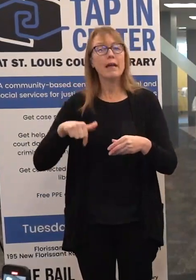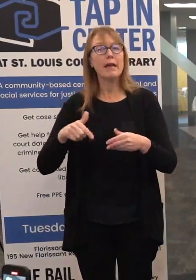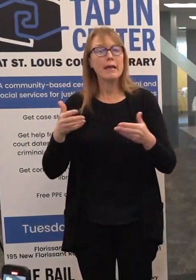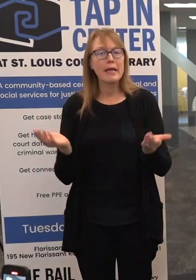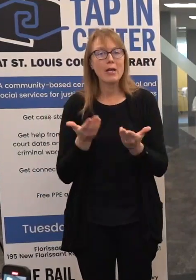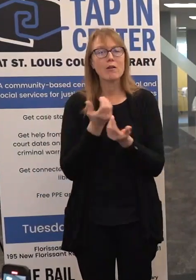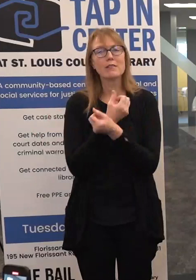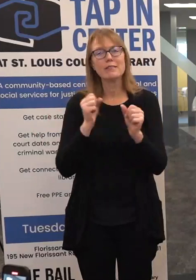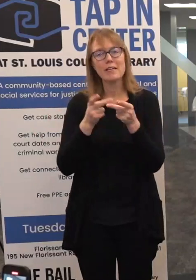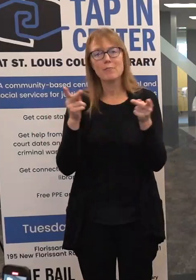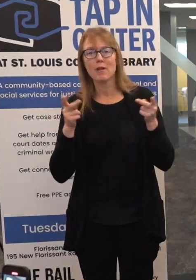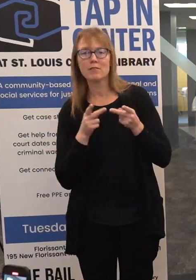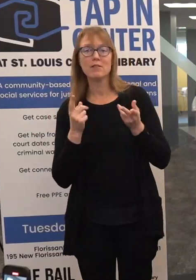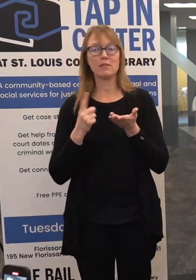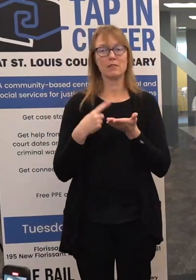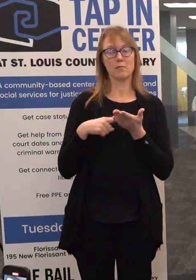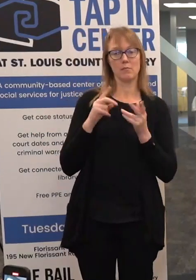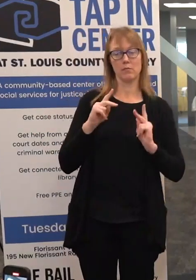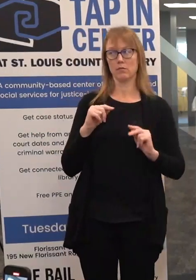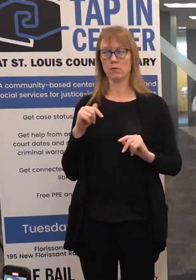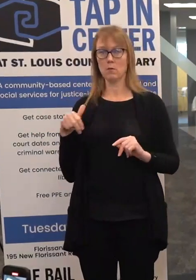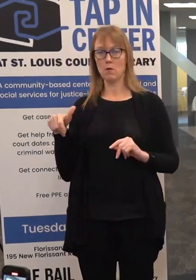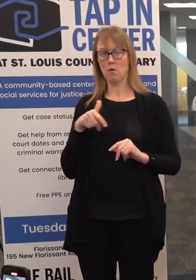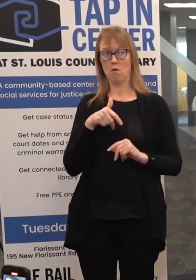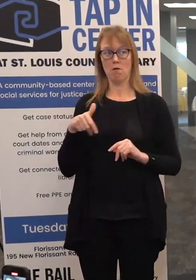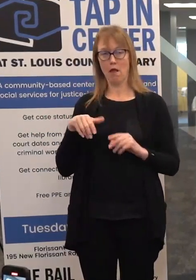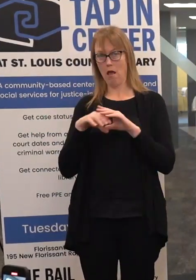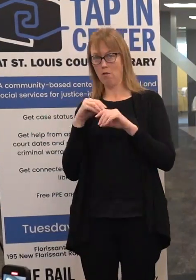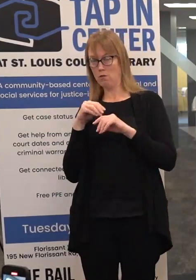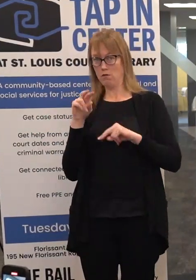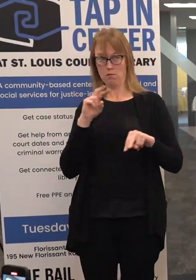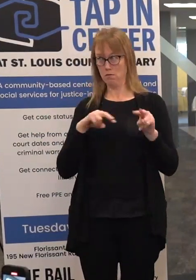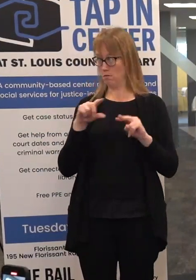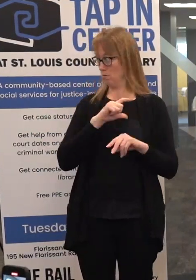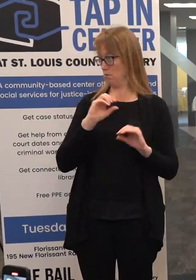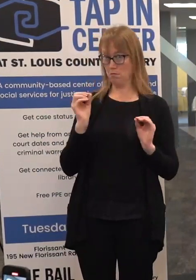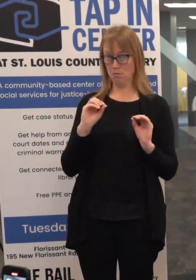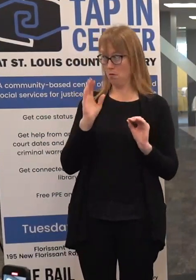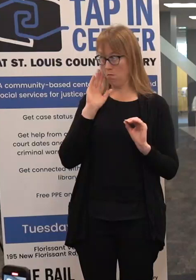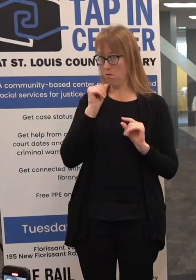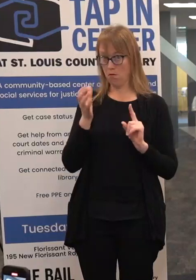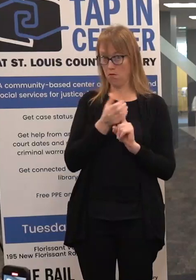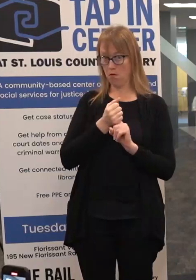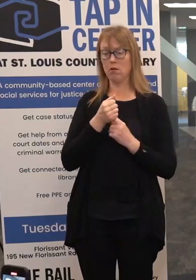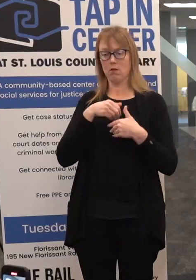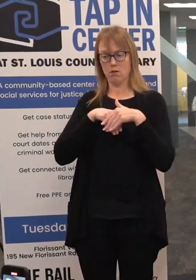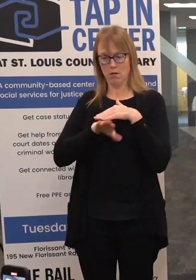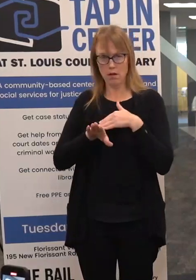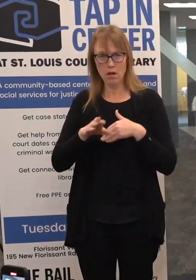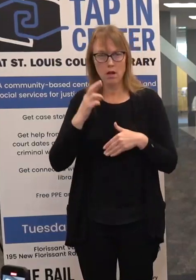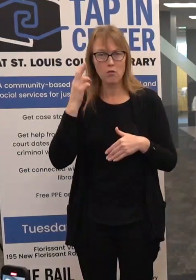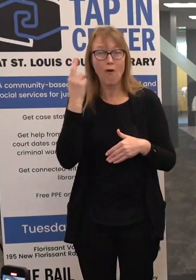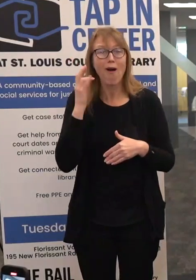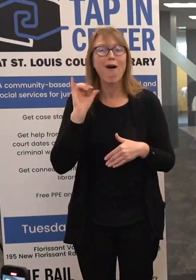them roam around the parking lot to make sure that they're not going to be arrested. But once they come in here and realize that they can get their warrant recalled and then leave here,